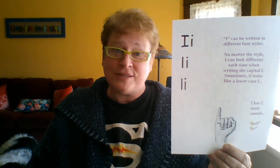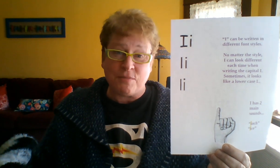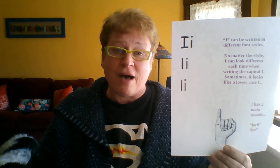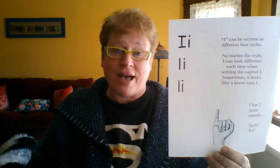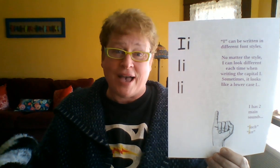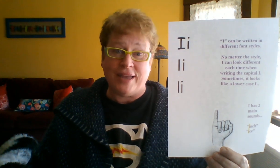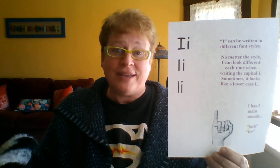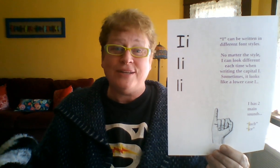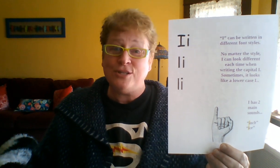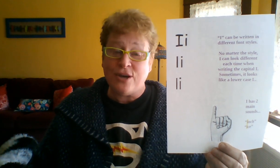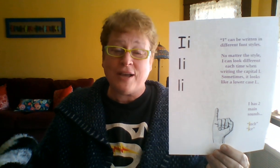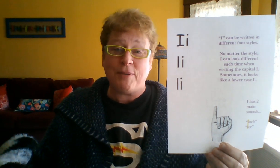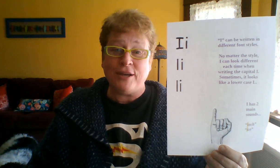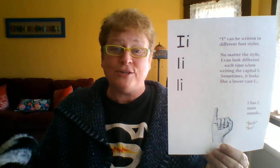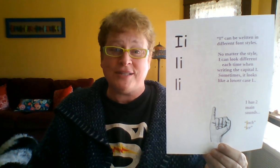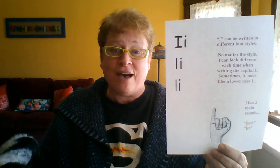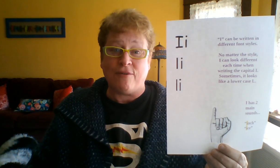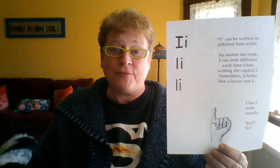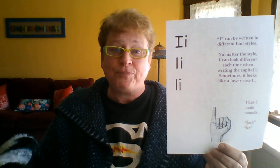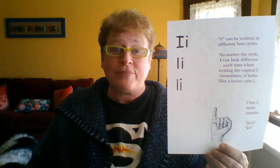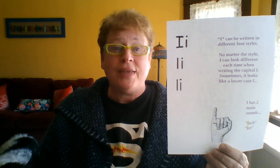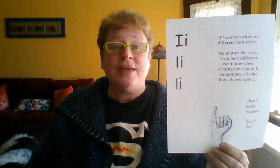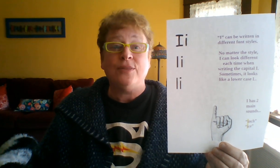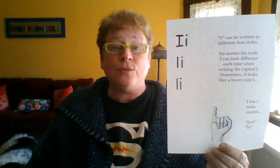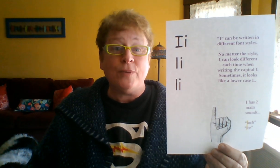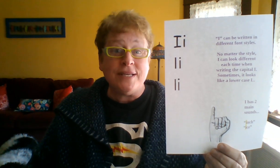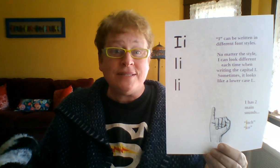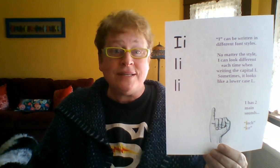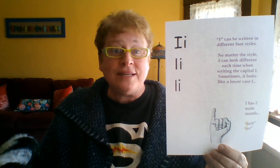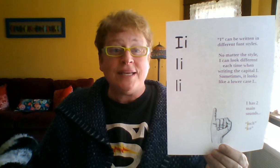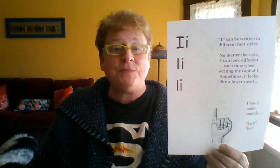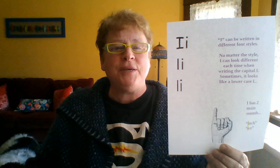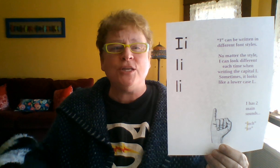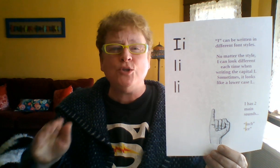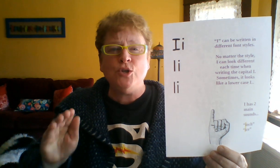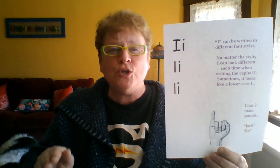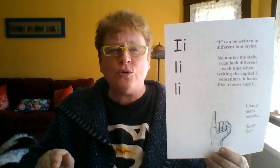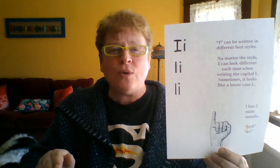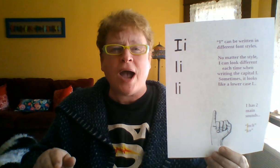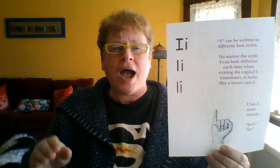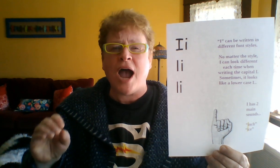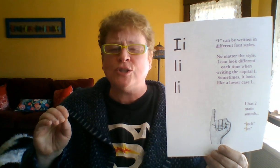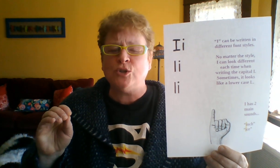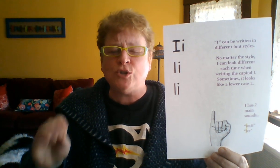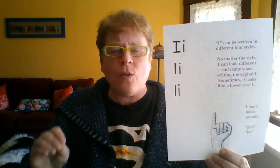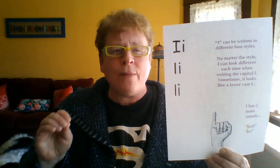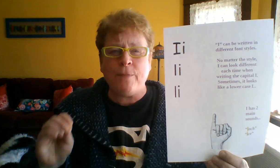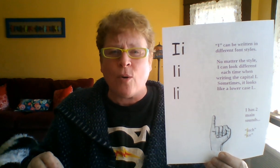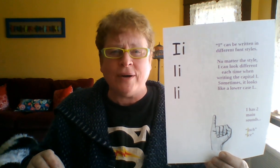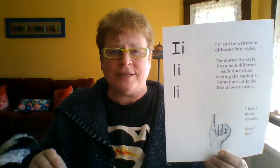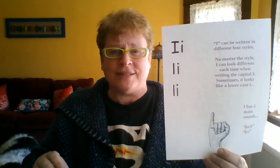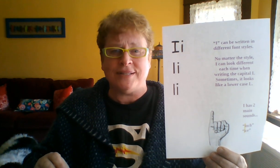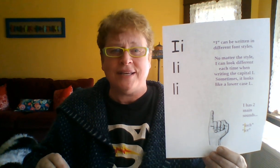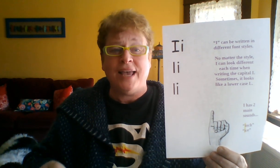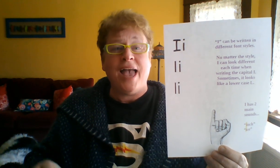small I to talk about yourself. The reason is because you are so important, and